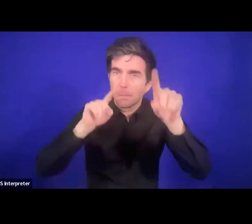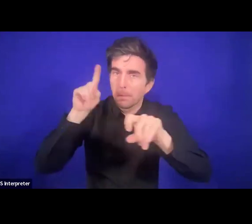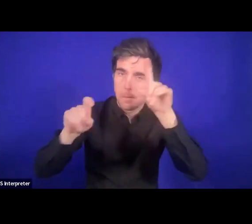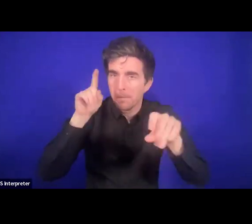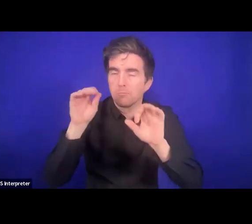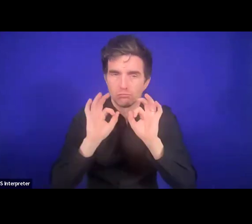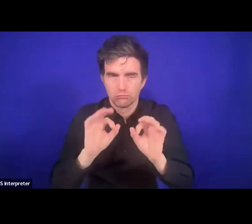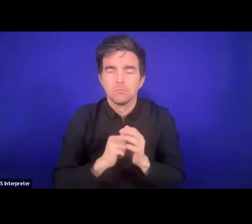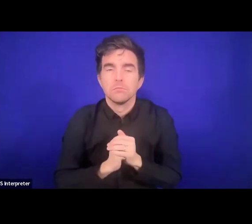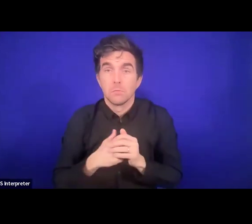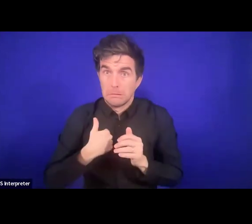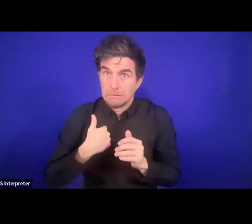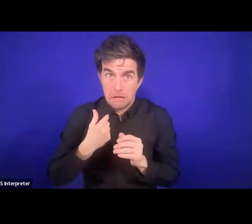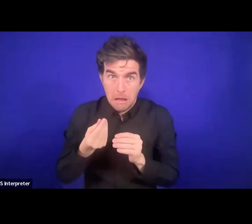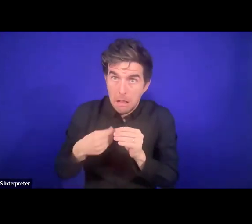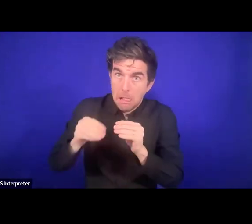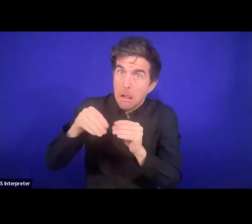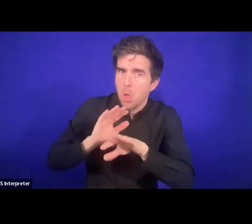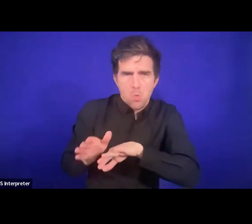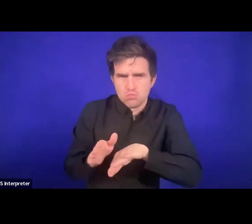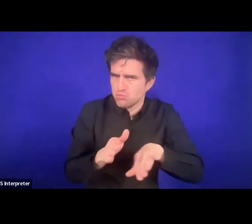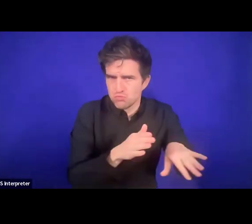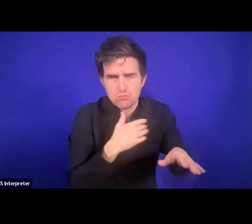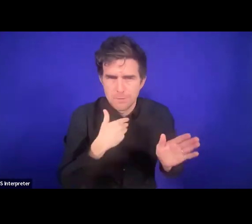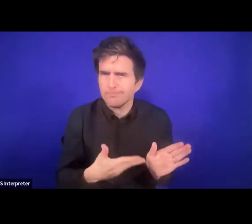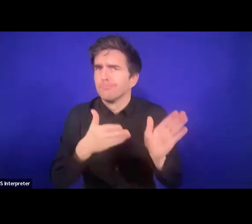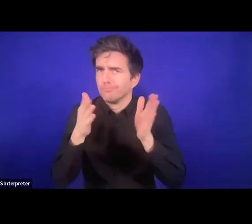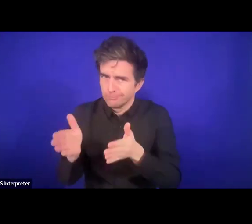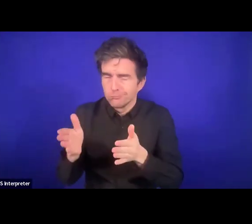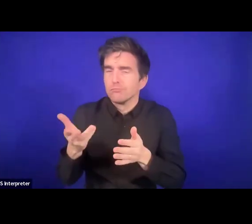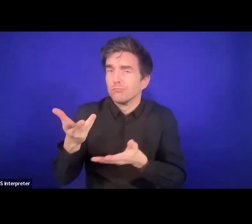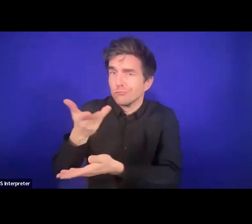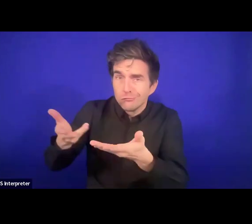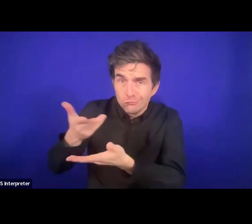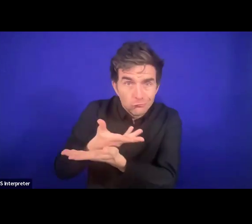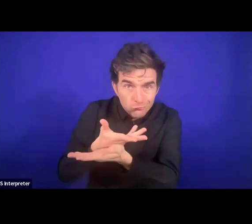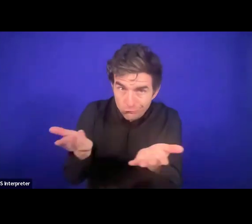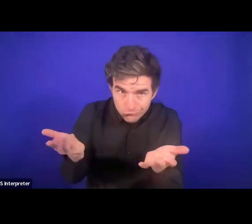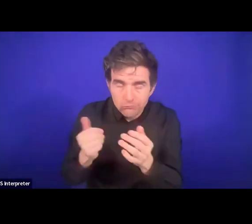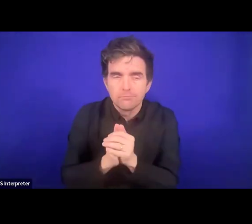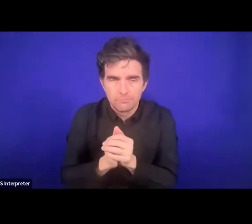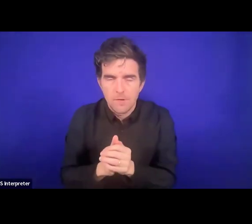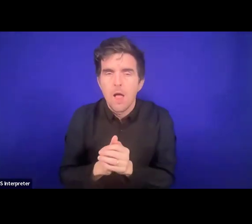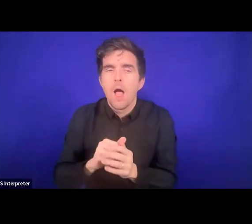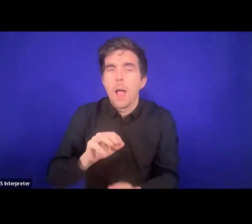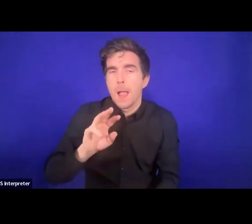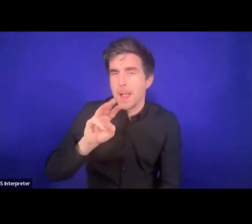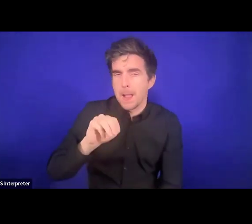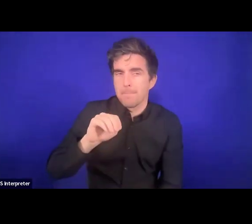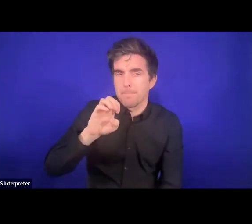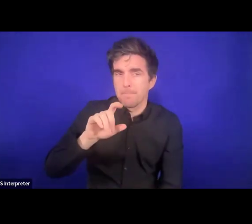and Mika Hannah-Paul. We then have a third discussant, Patient Agola Dixon, who I'll introduce after those